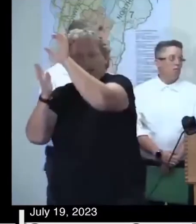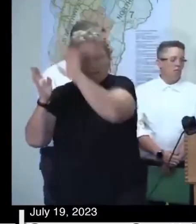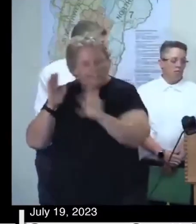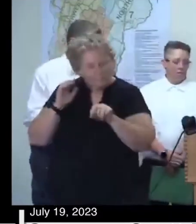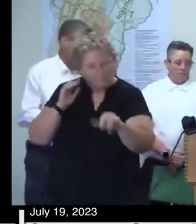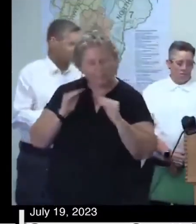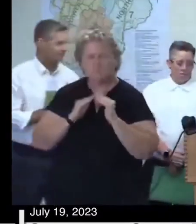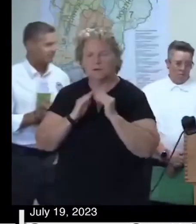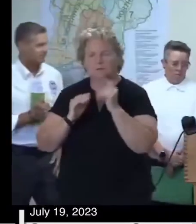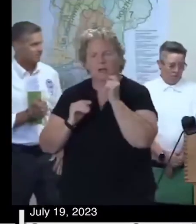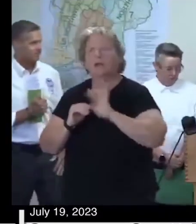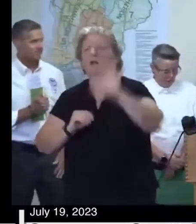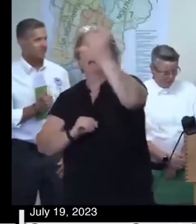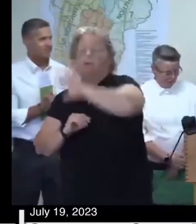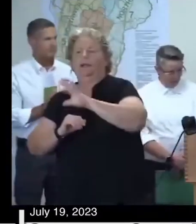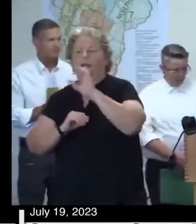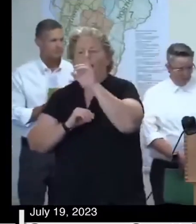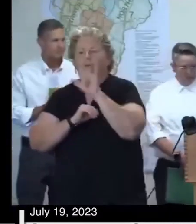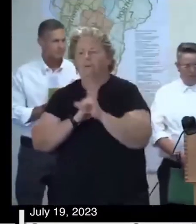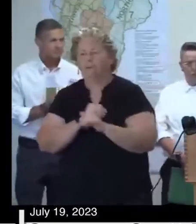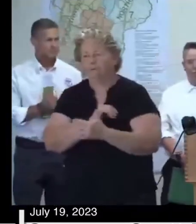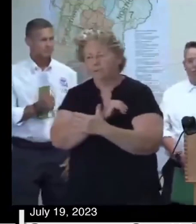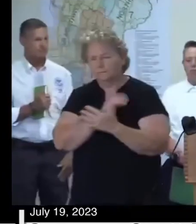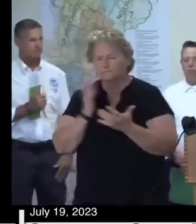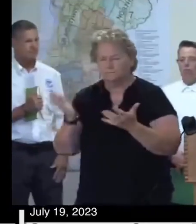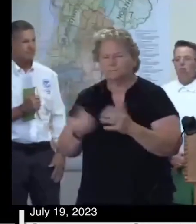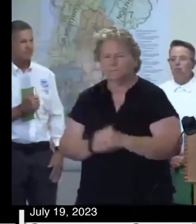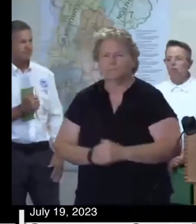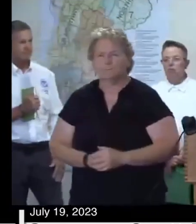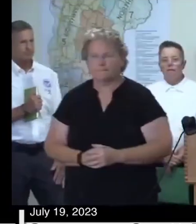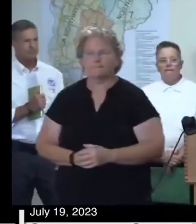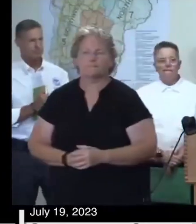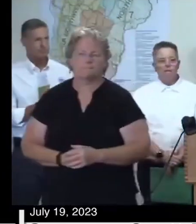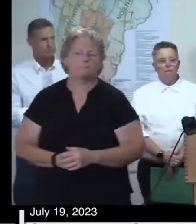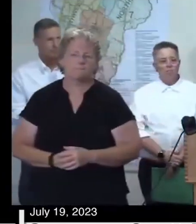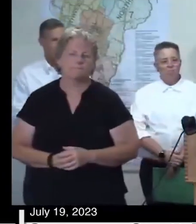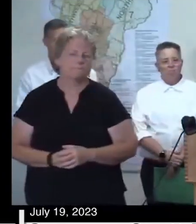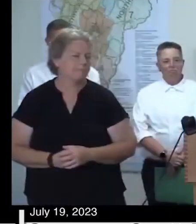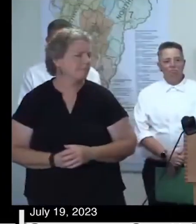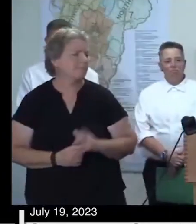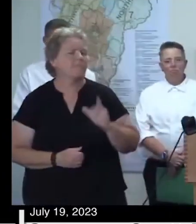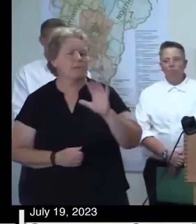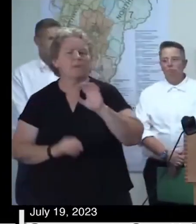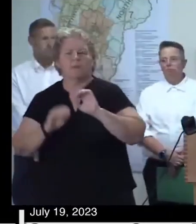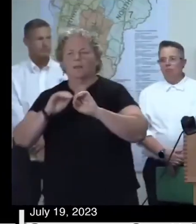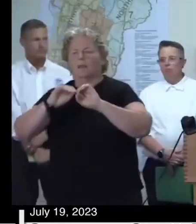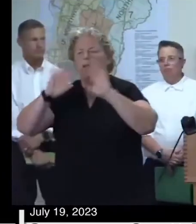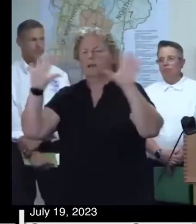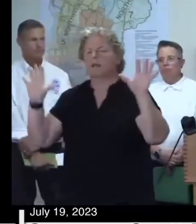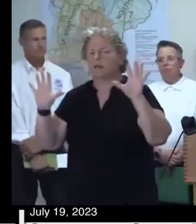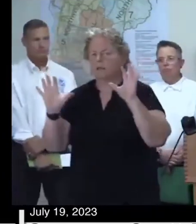versus trying to uncover the mistakes, and that's highly appreciated. Thank you.